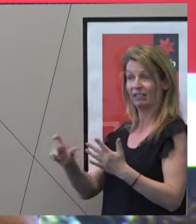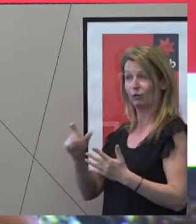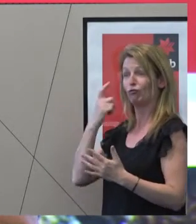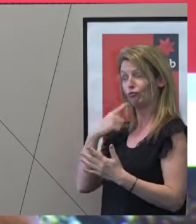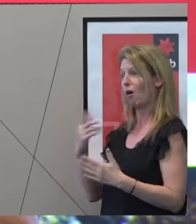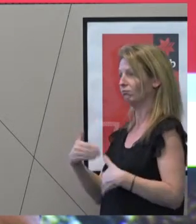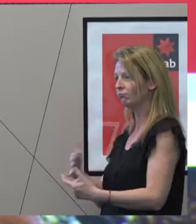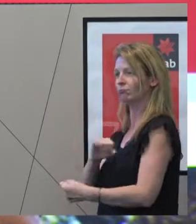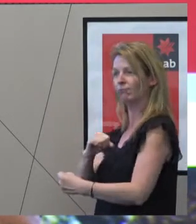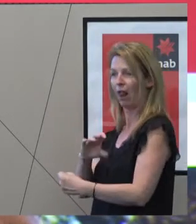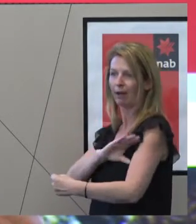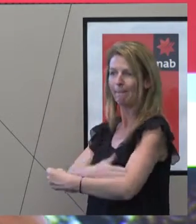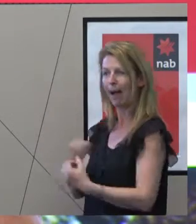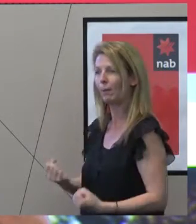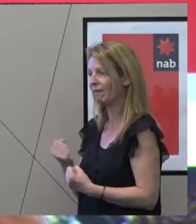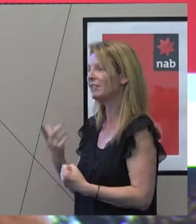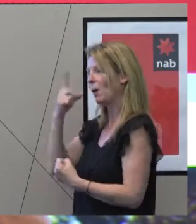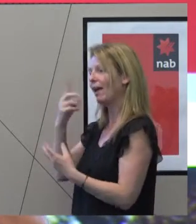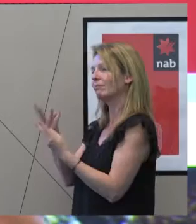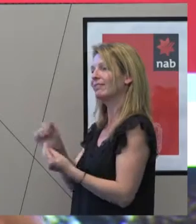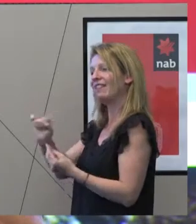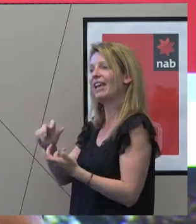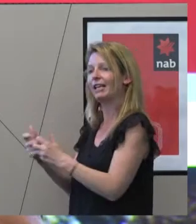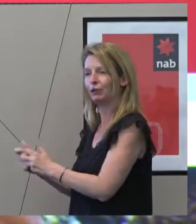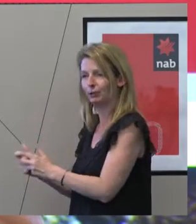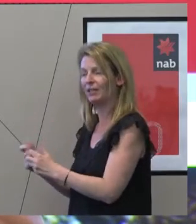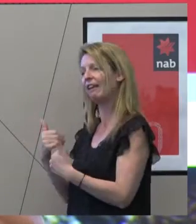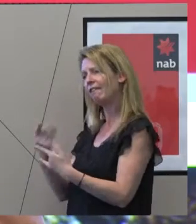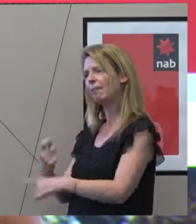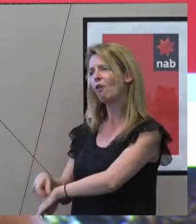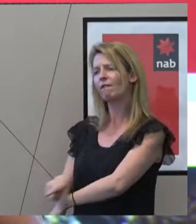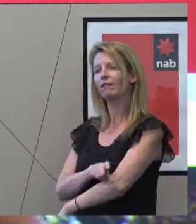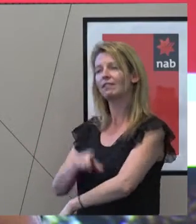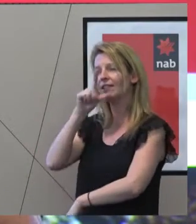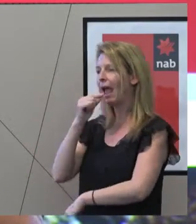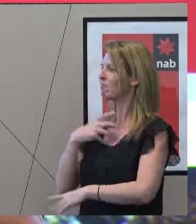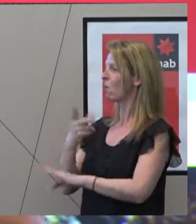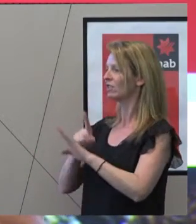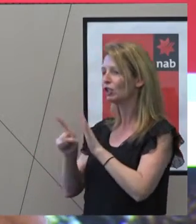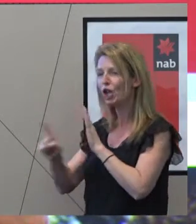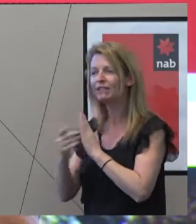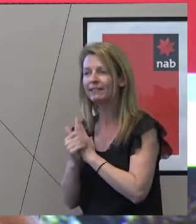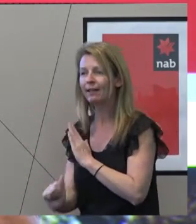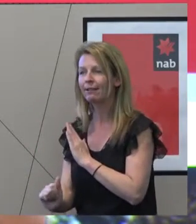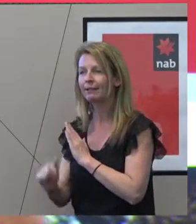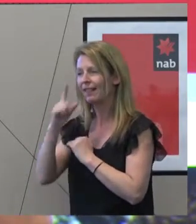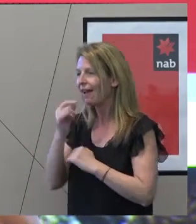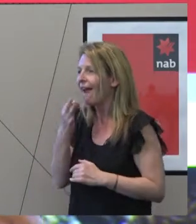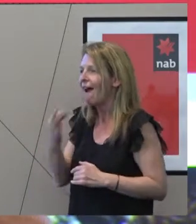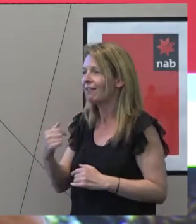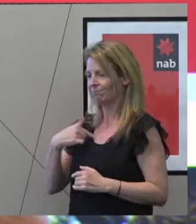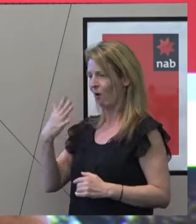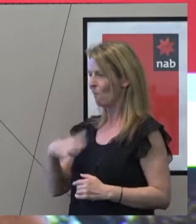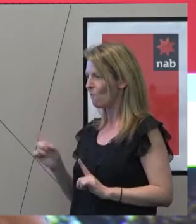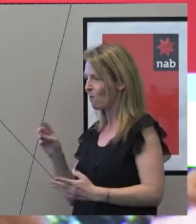with disabilities to address the issues that are important to them, to give them confidence, to increase their assertiveness skills so they can ask for what they want